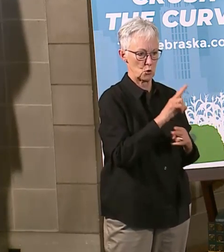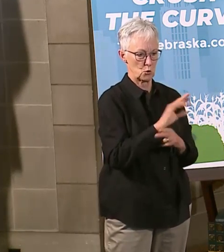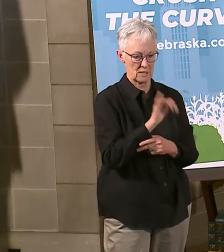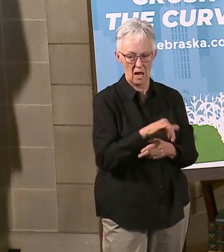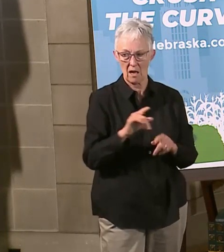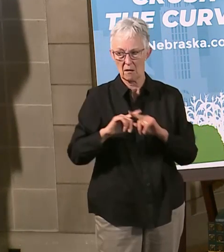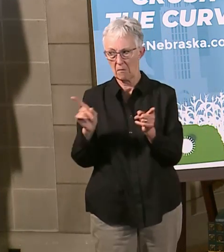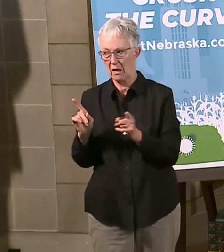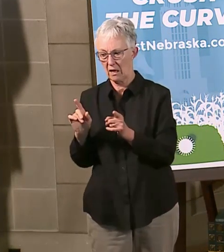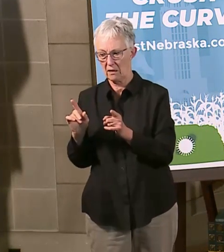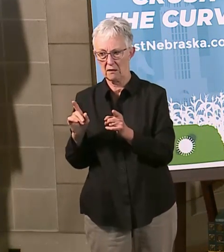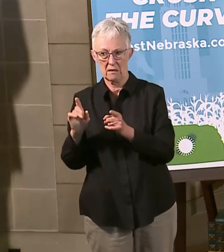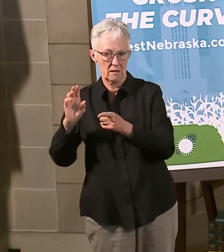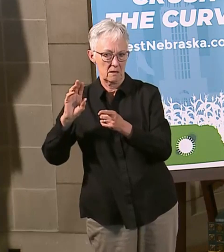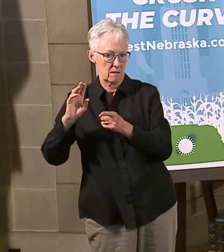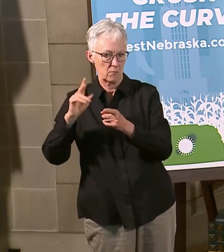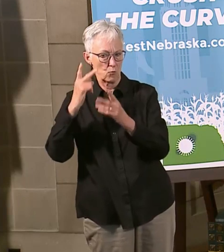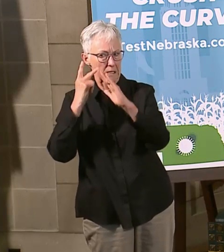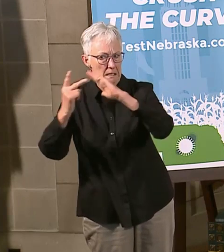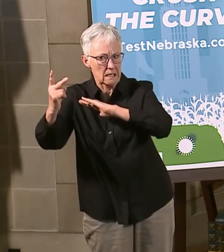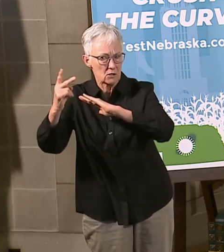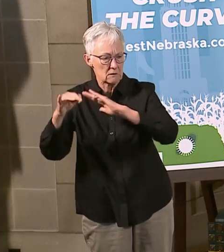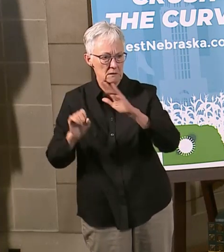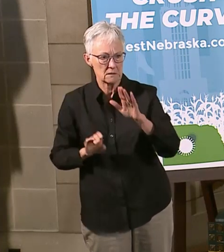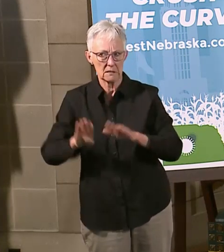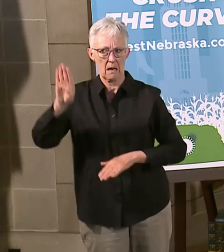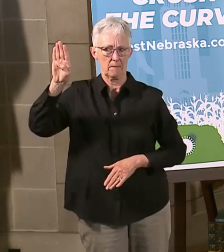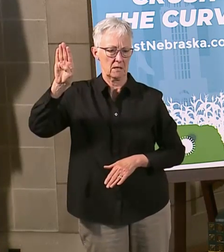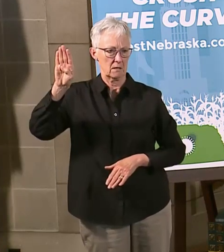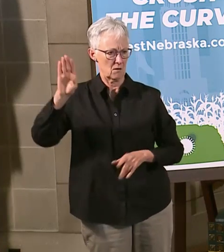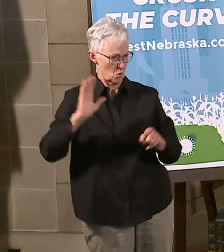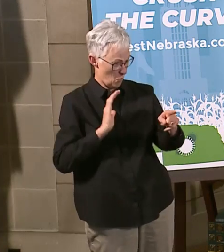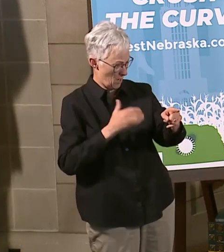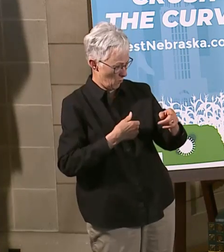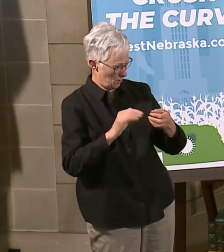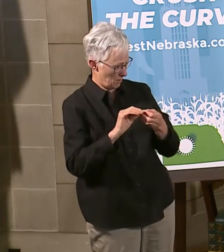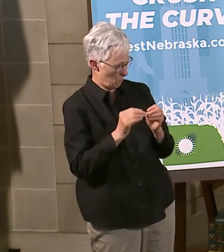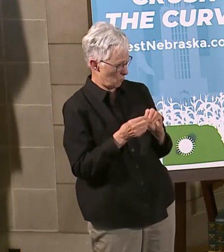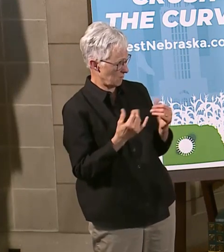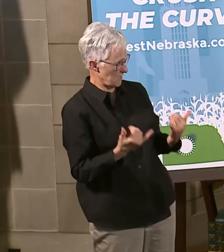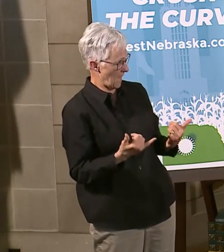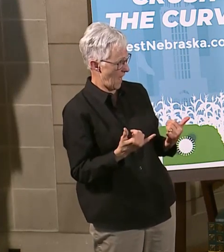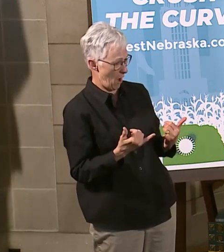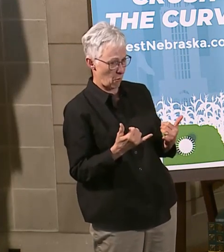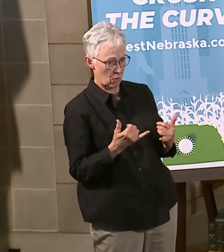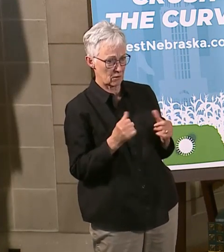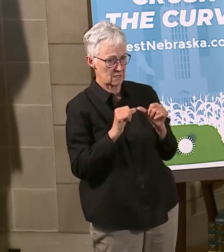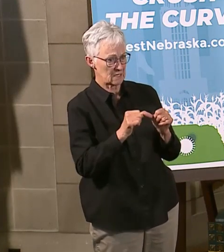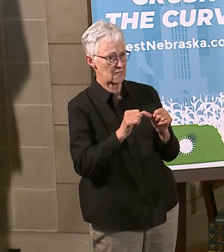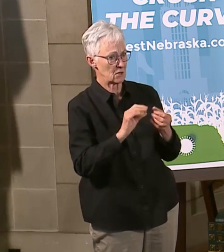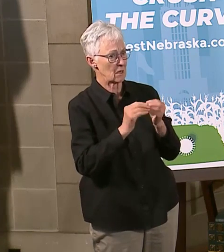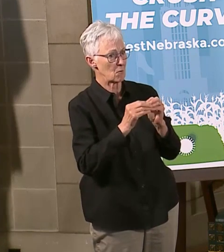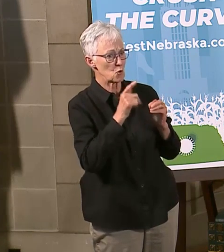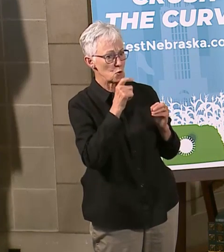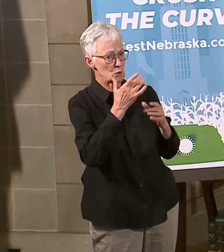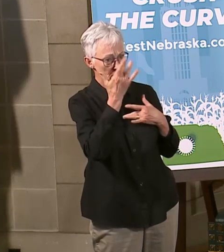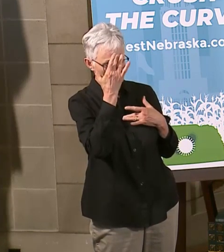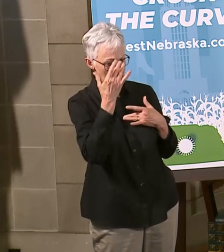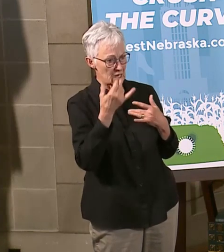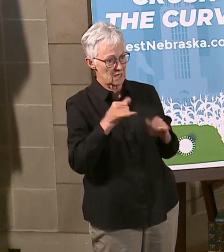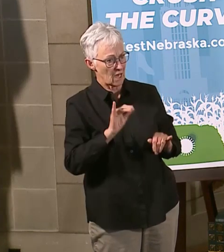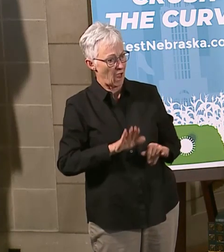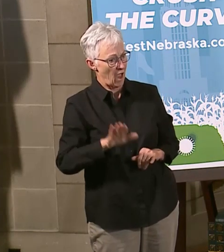rising, you know, this week you've seen it rise pretty dramatically. And you said the peak would be in late April, mid-May. Are you